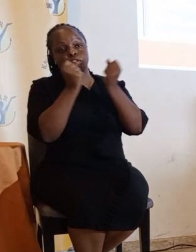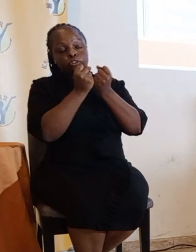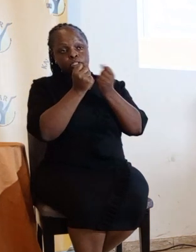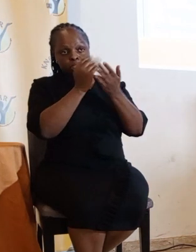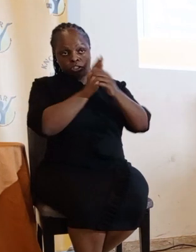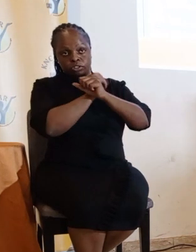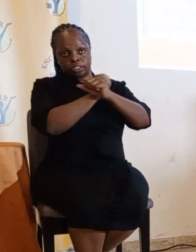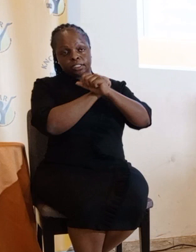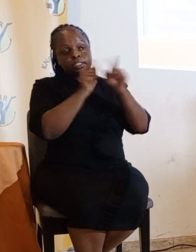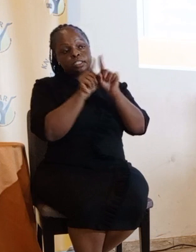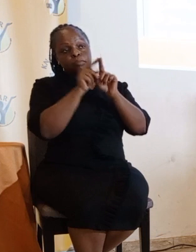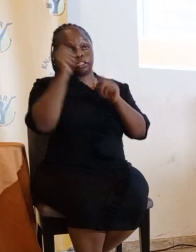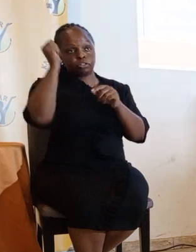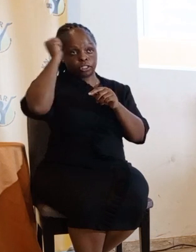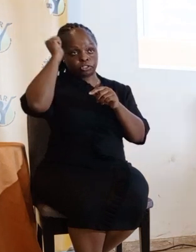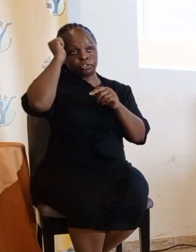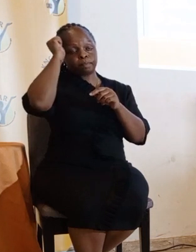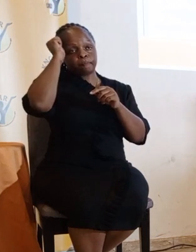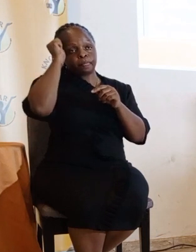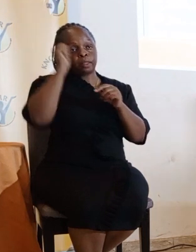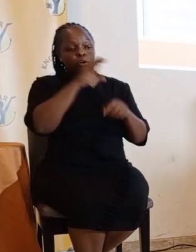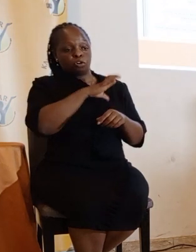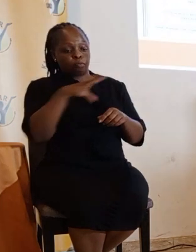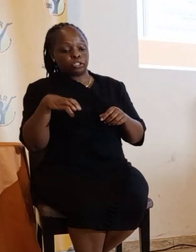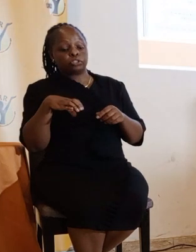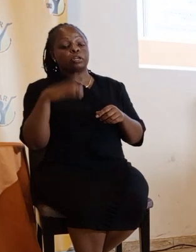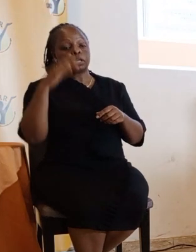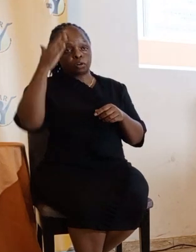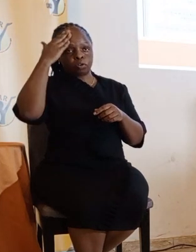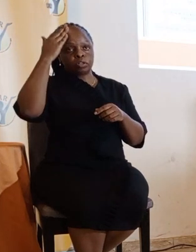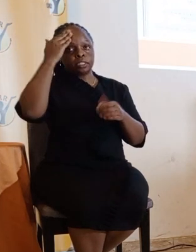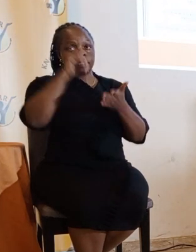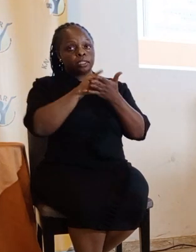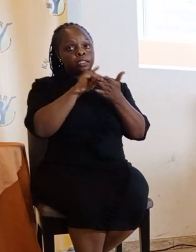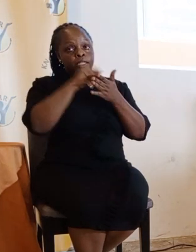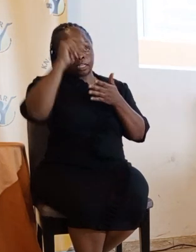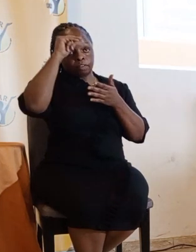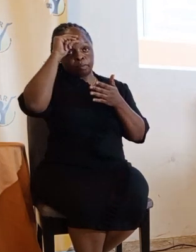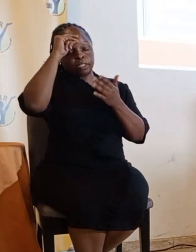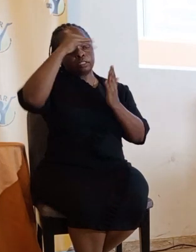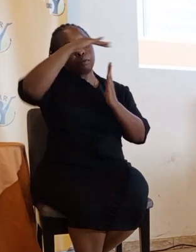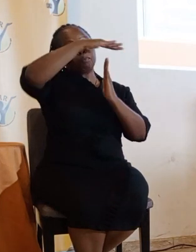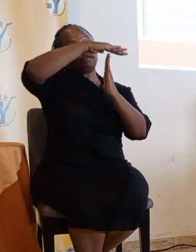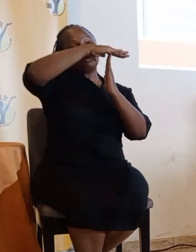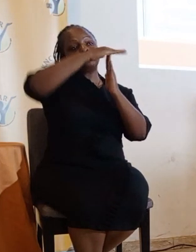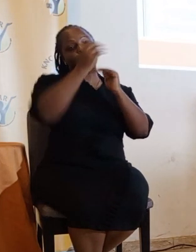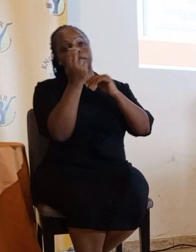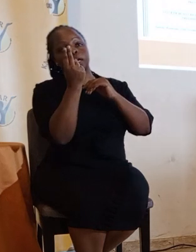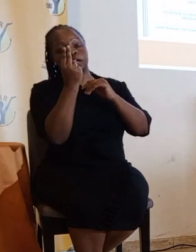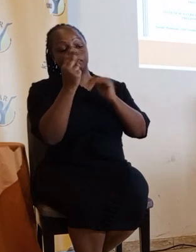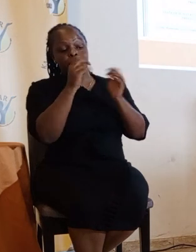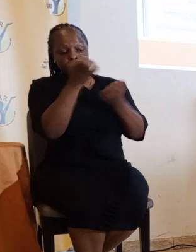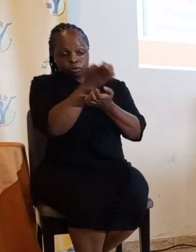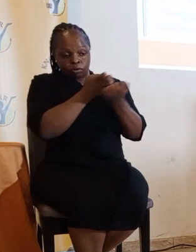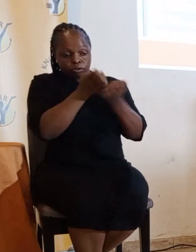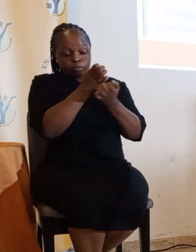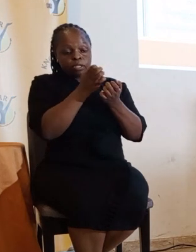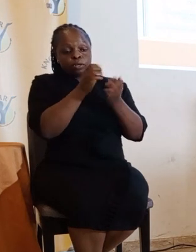and education. The Commission acknowledges that government's bottom-up economic transformative